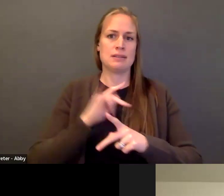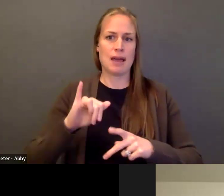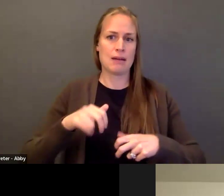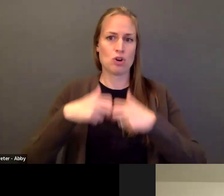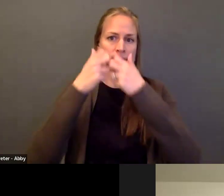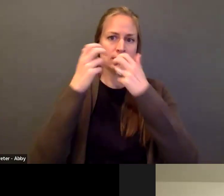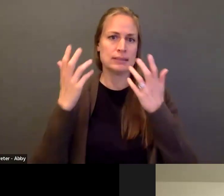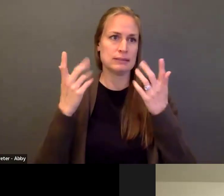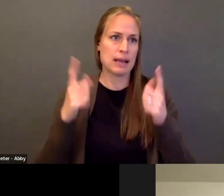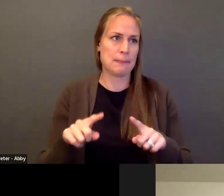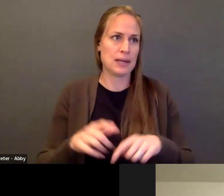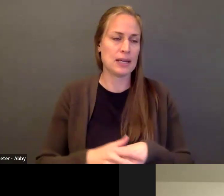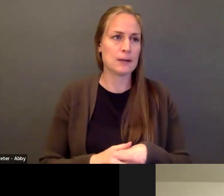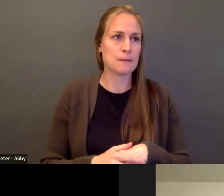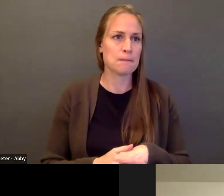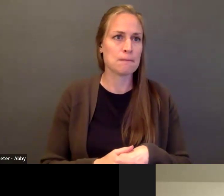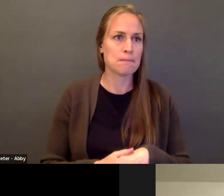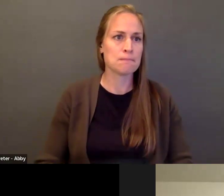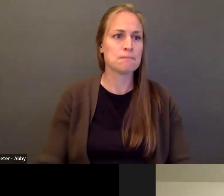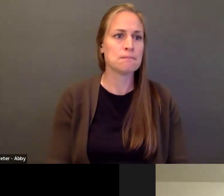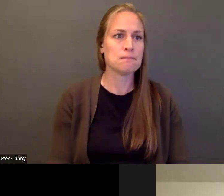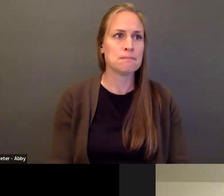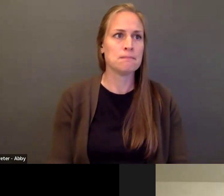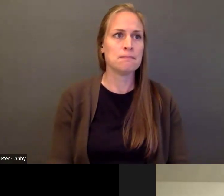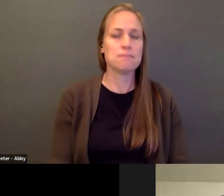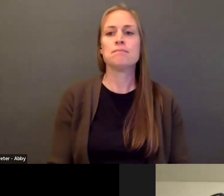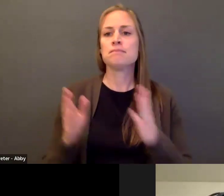David, I think Jeremy wanted to jump in there,